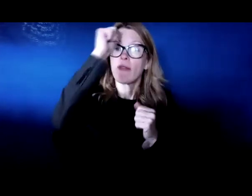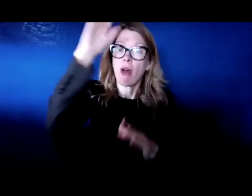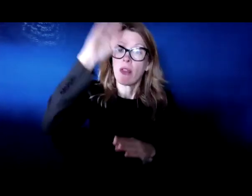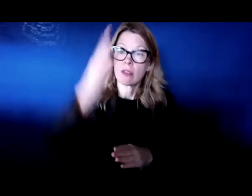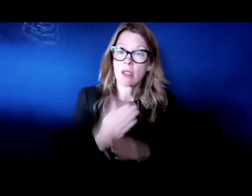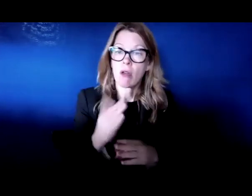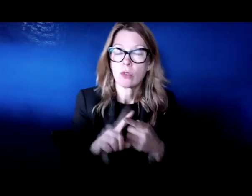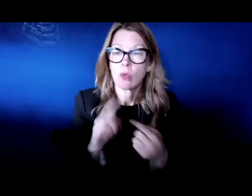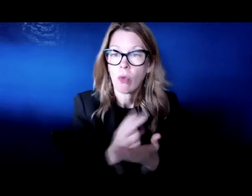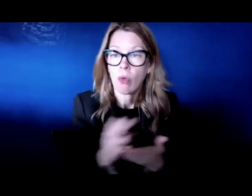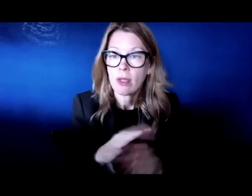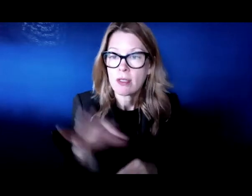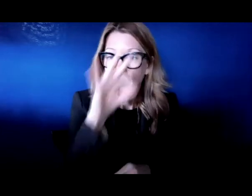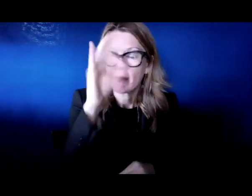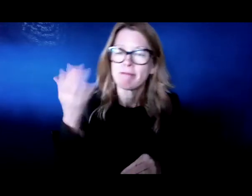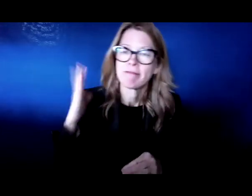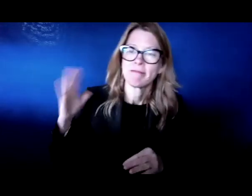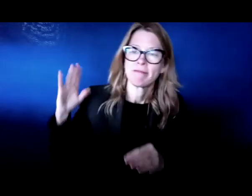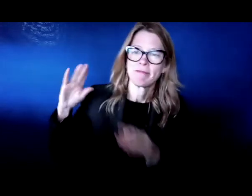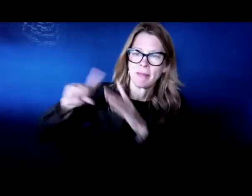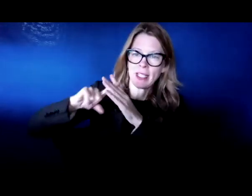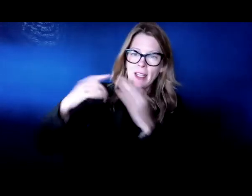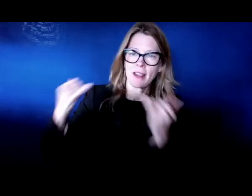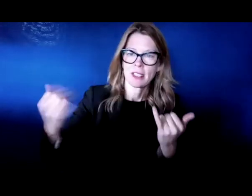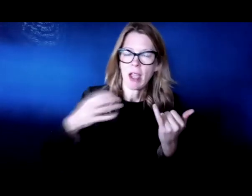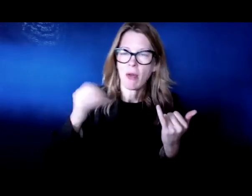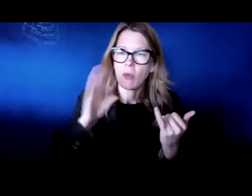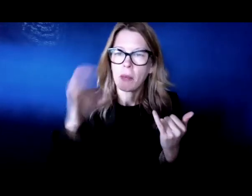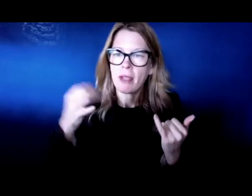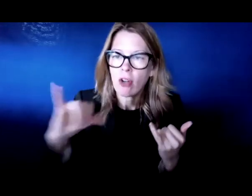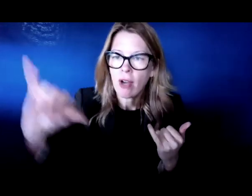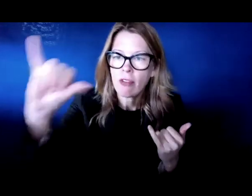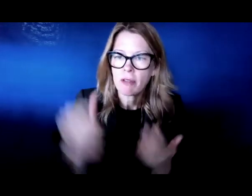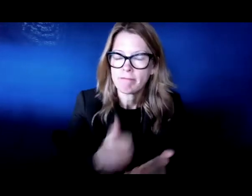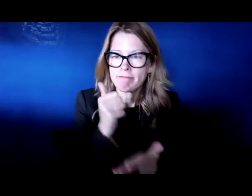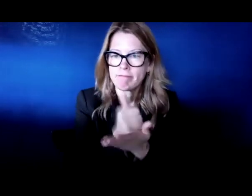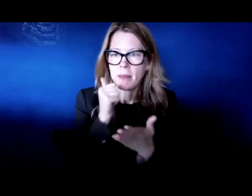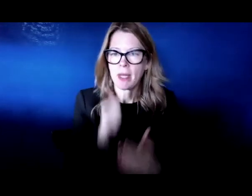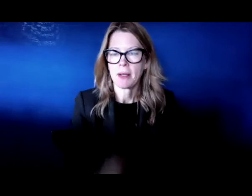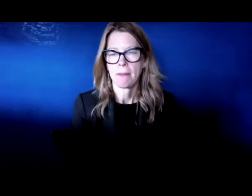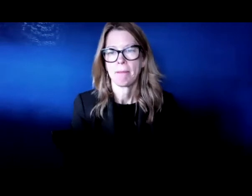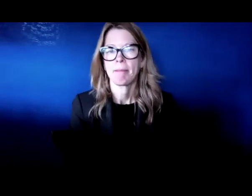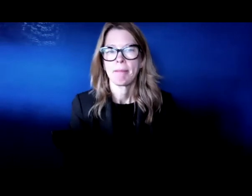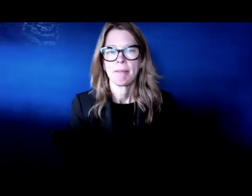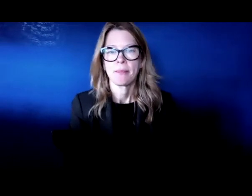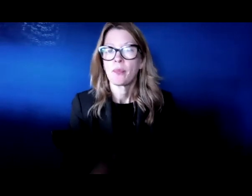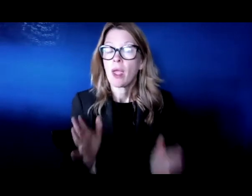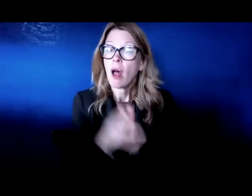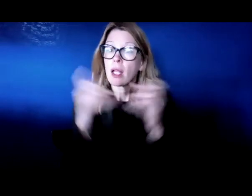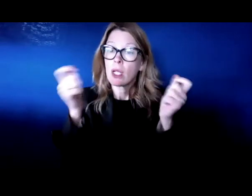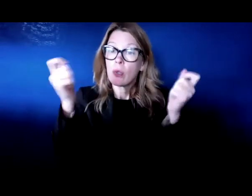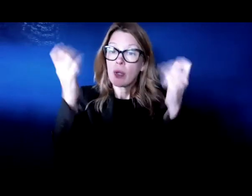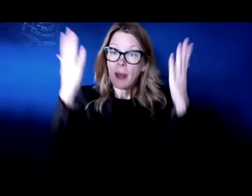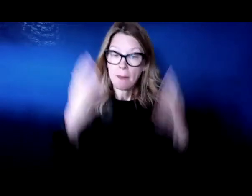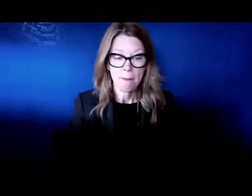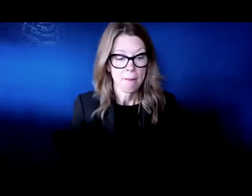the Holy Spirit, as it was in the beginning, is now, and will be forever. Amen. Alleluia.